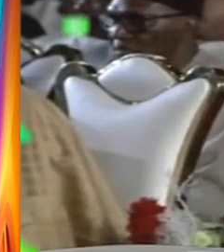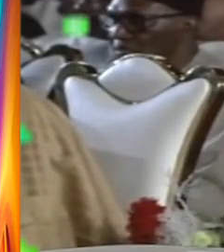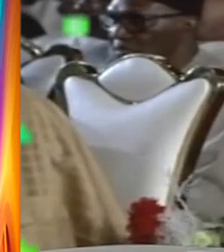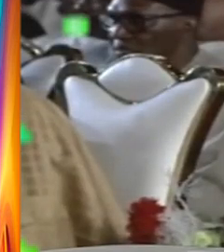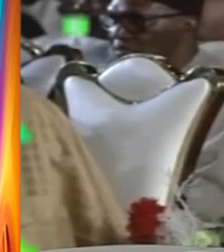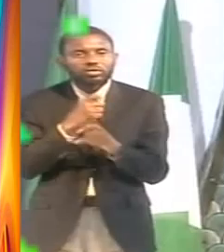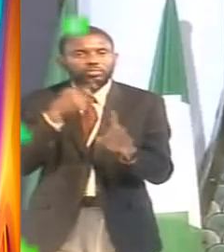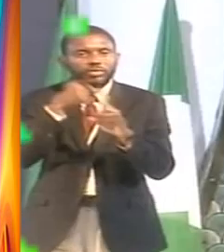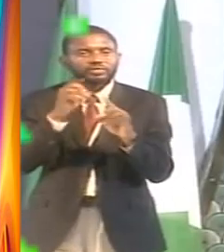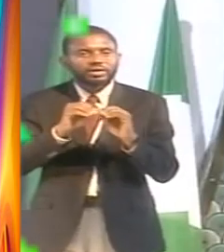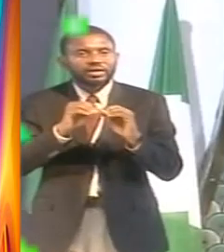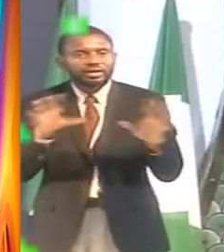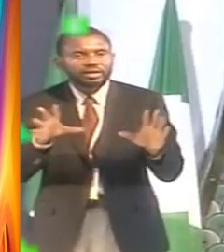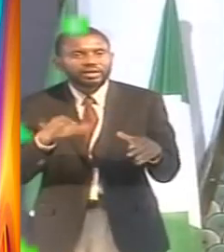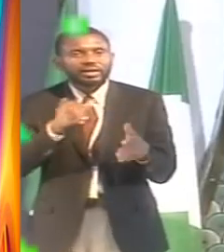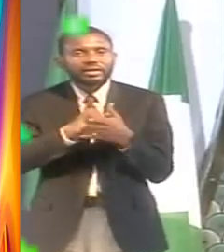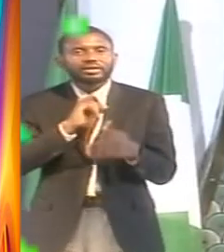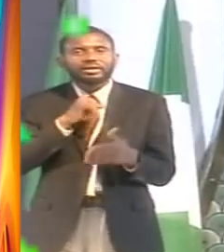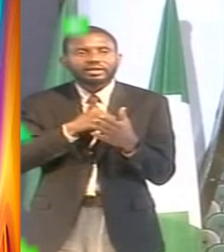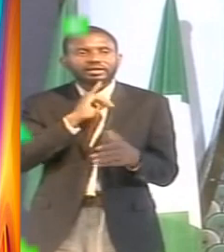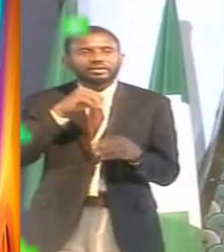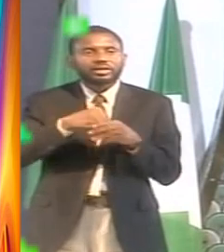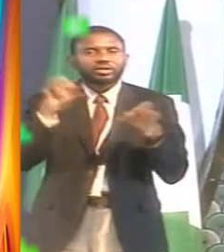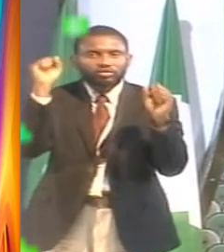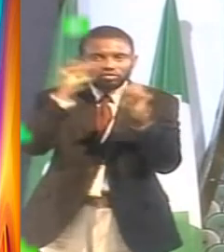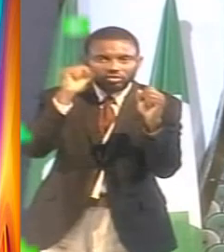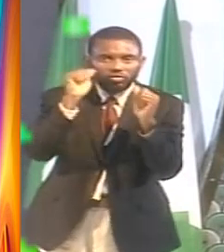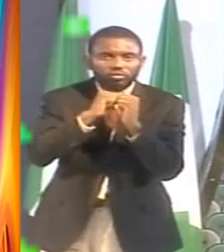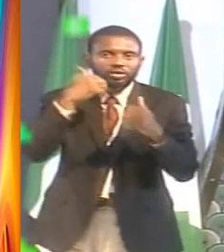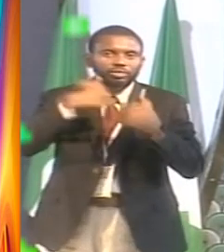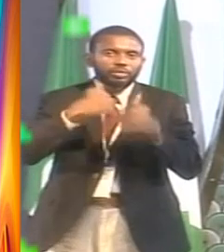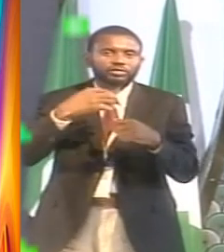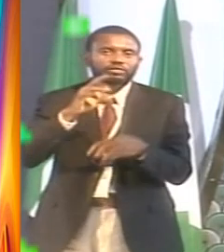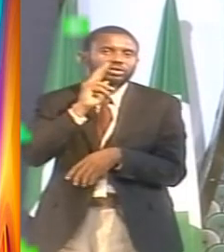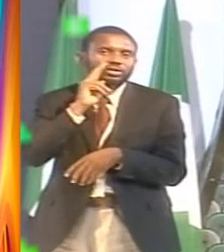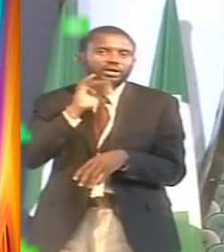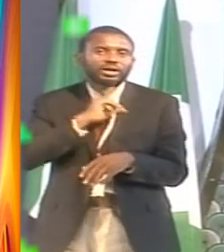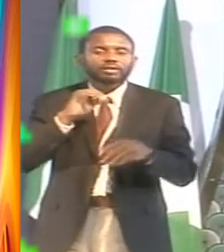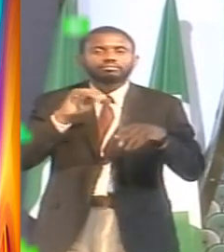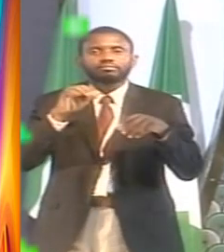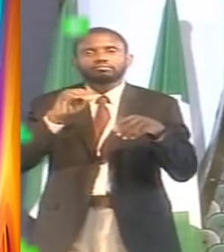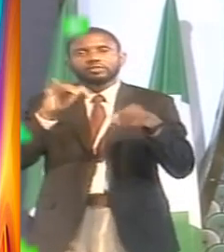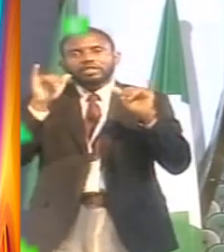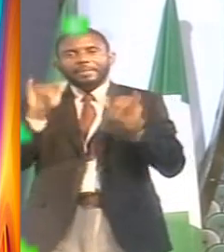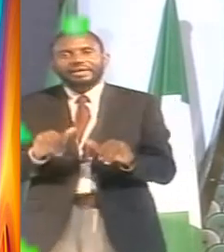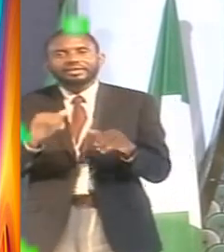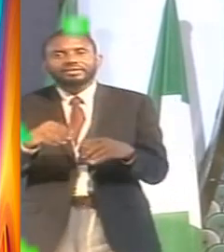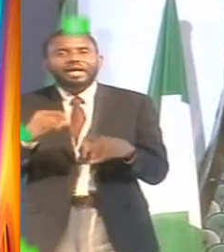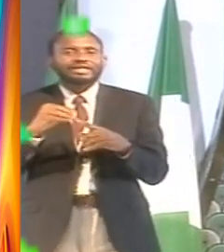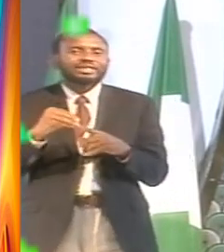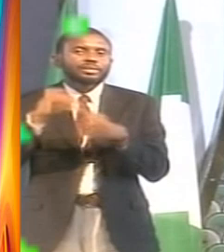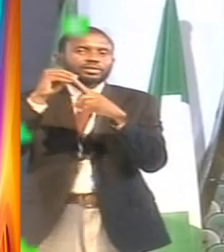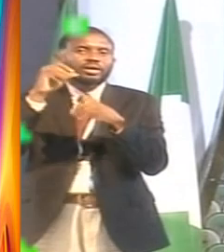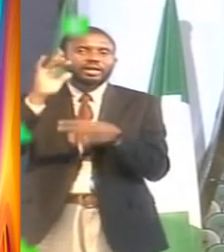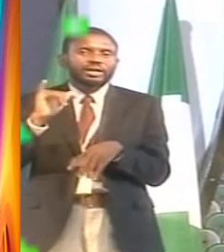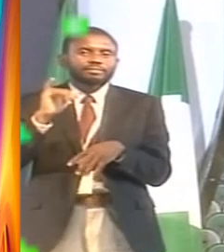clearly, it is in the struggle with the problems of Nigeria, I remain exceptionally